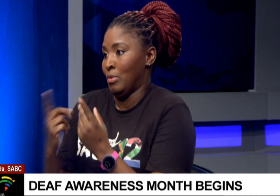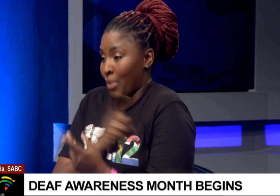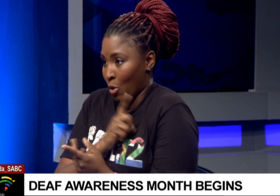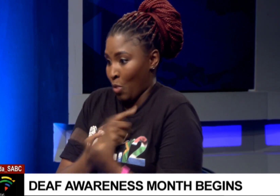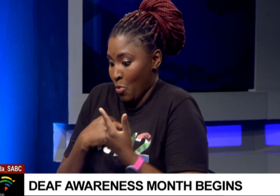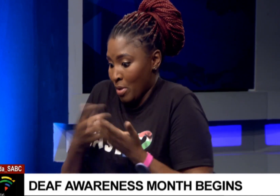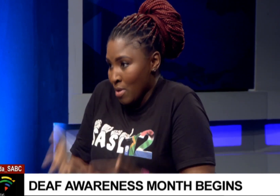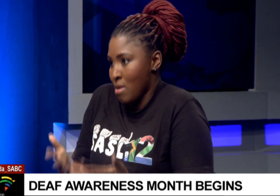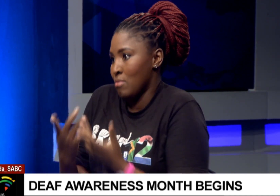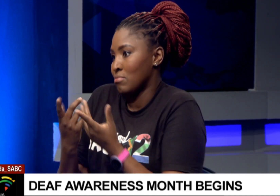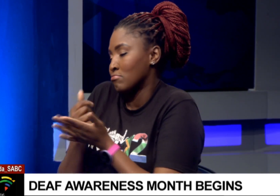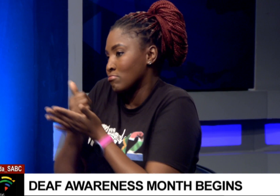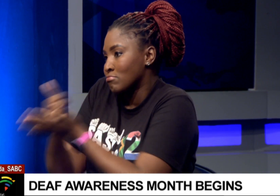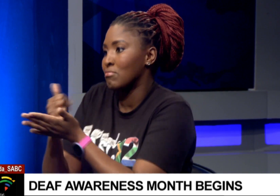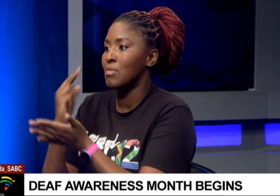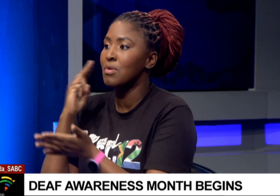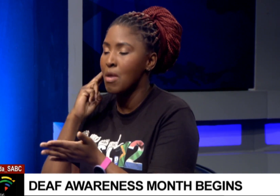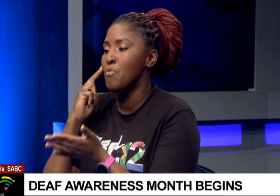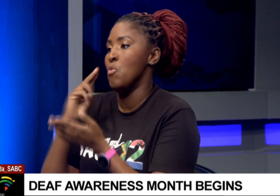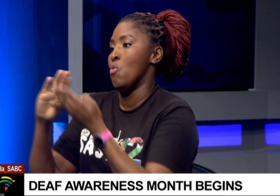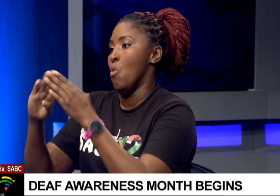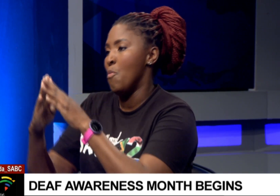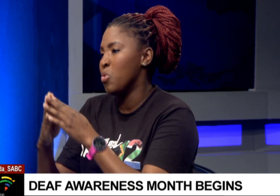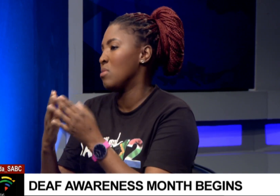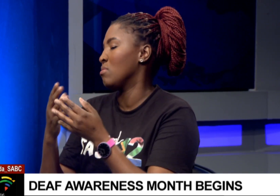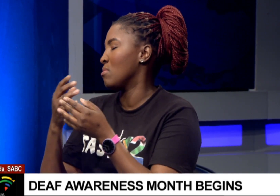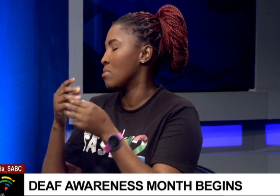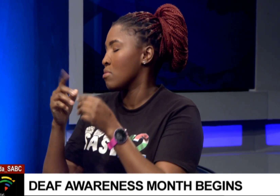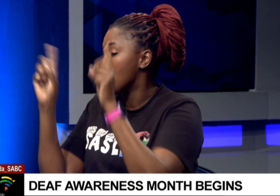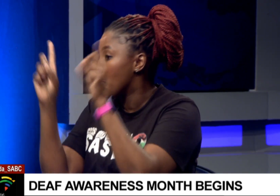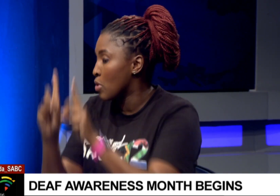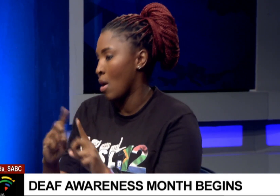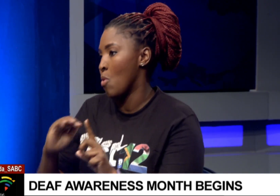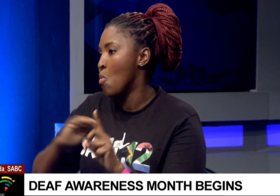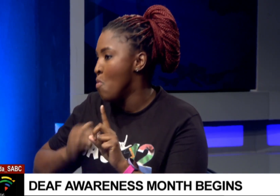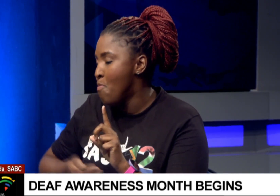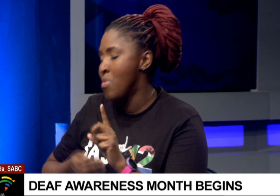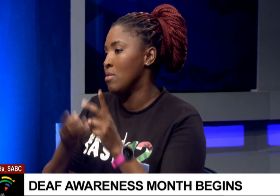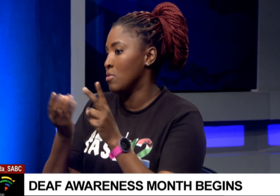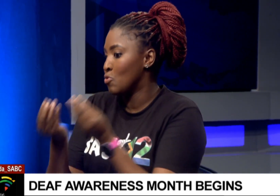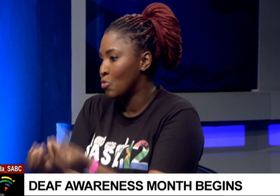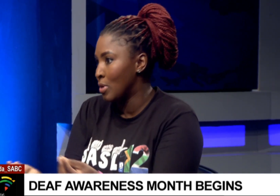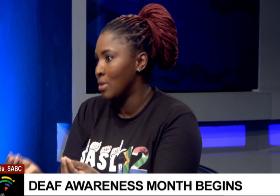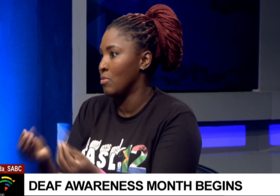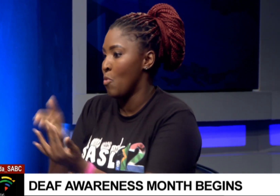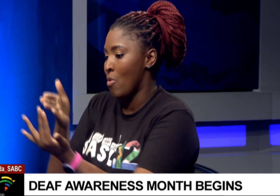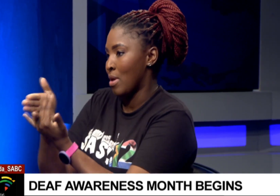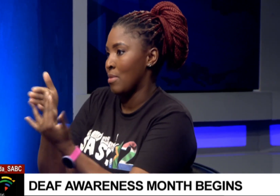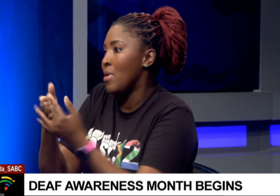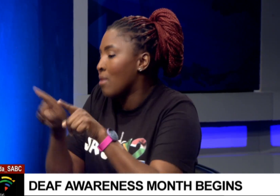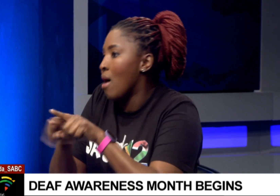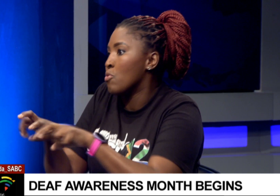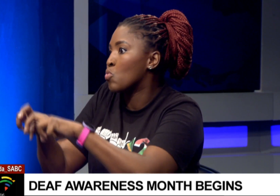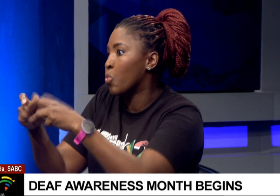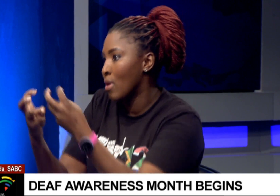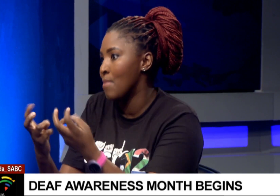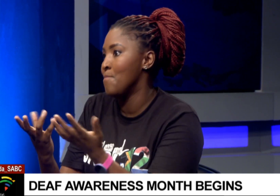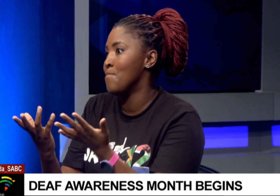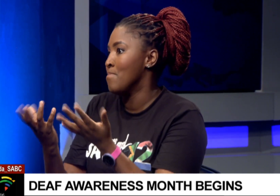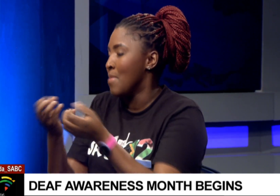own social auxiliary worker who can be there to assist with the deaf community, and then we work especially